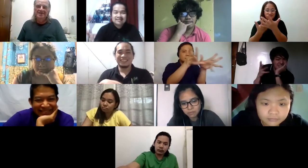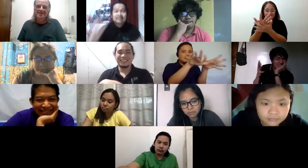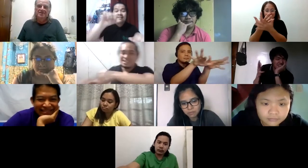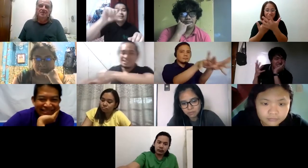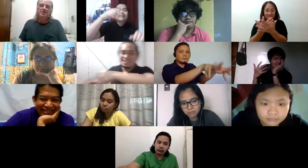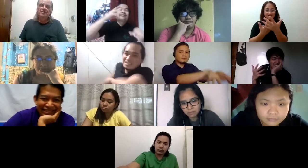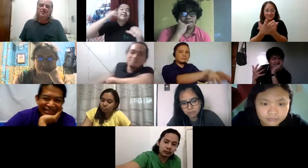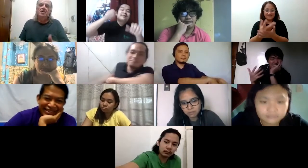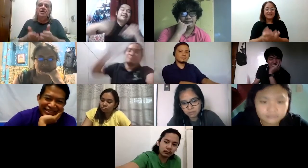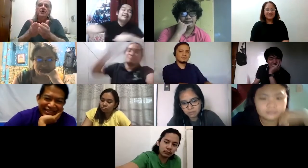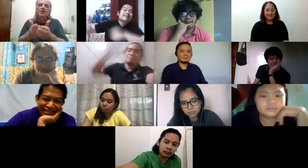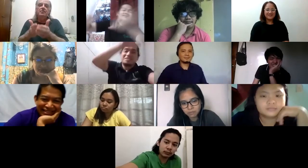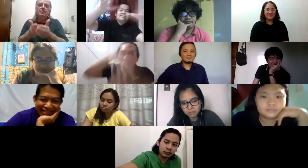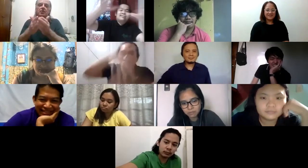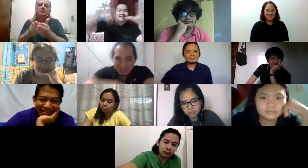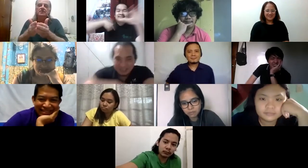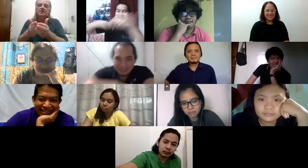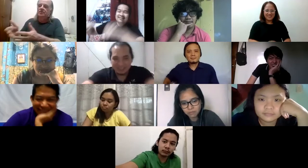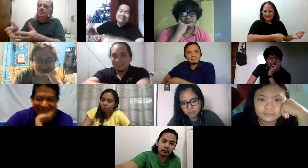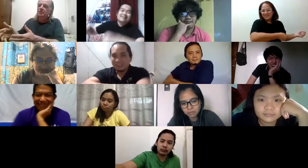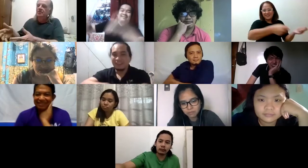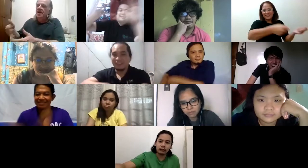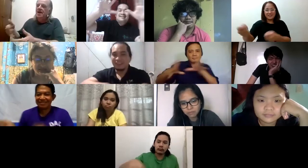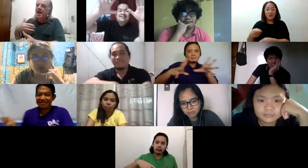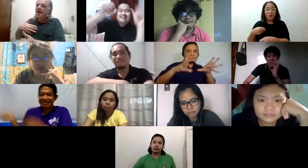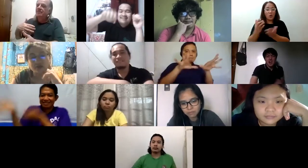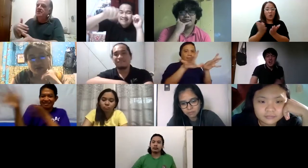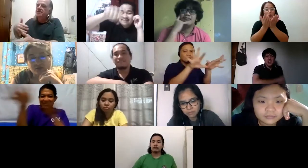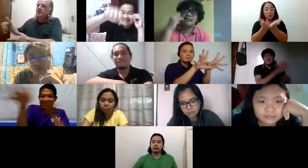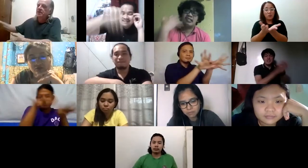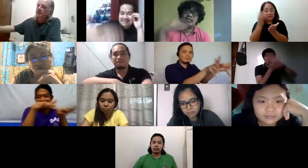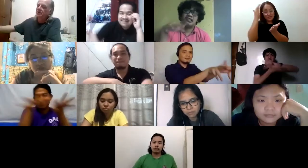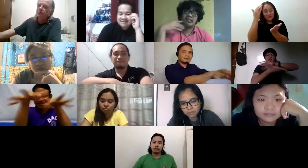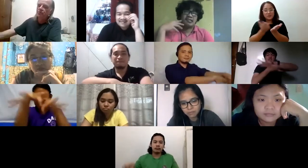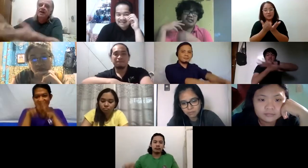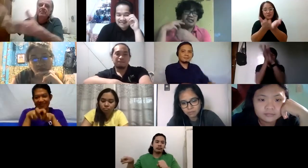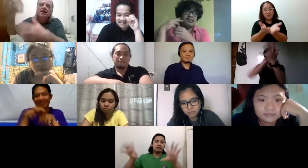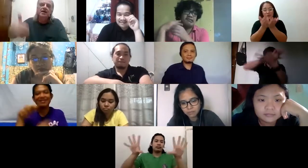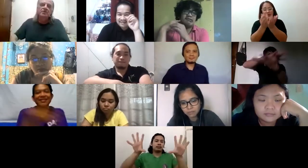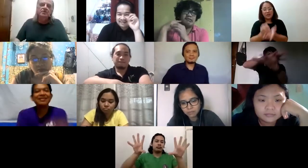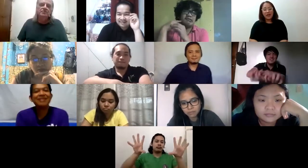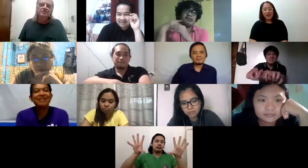You know, are you on a boat and you have something that you drag behind you?